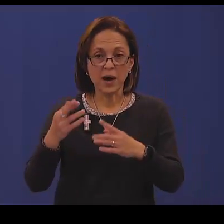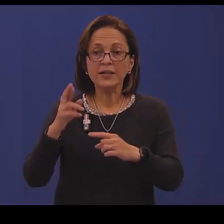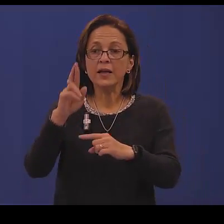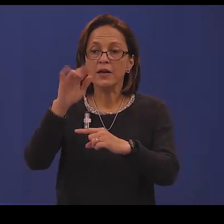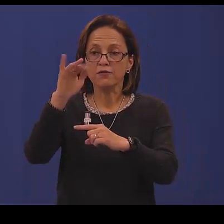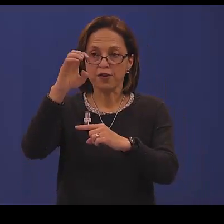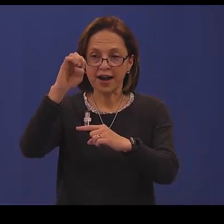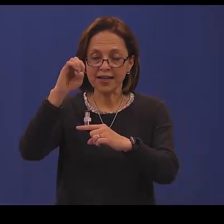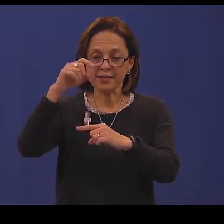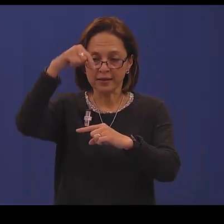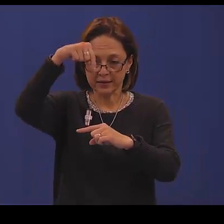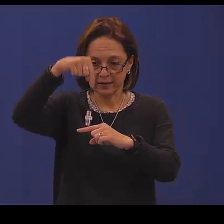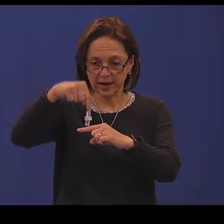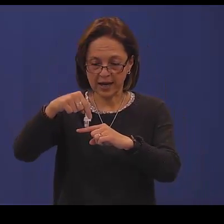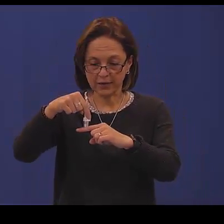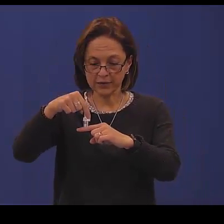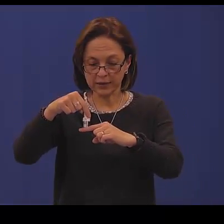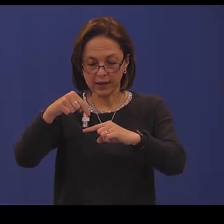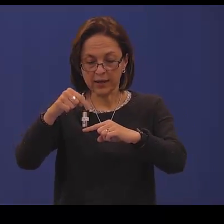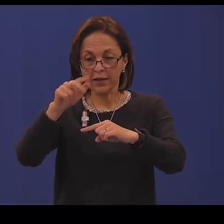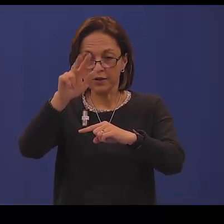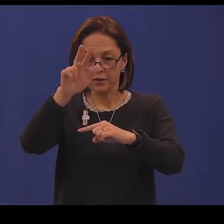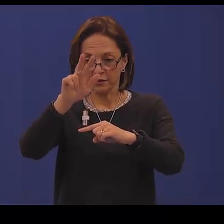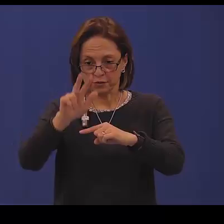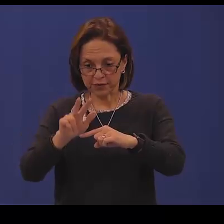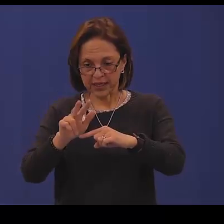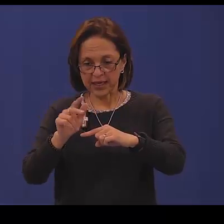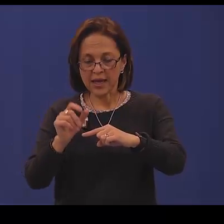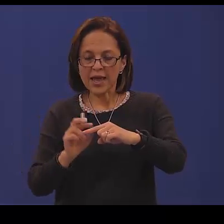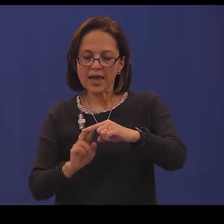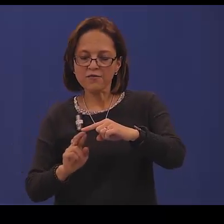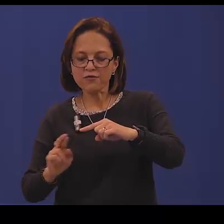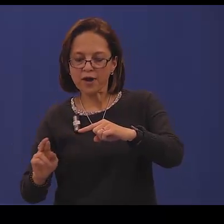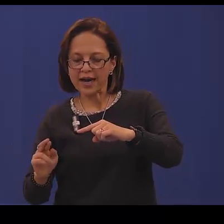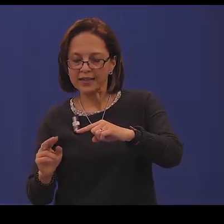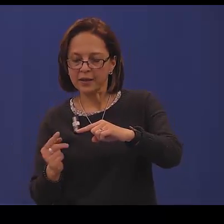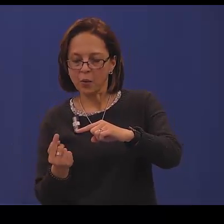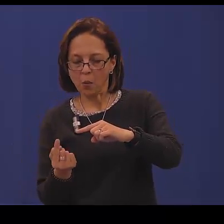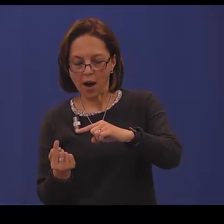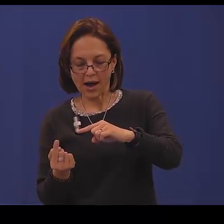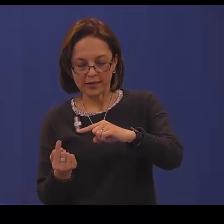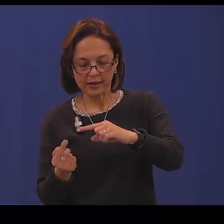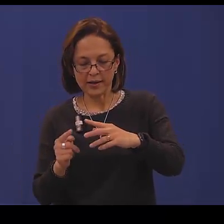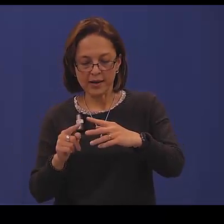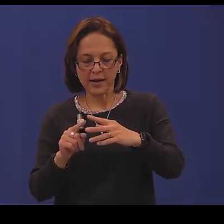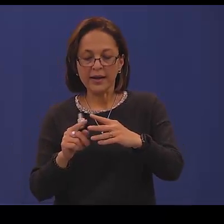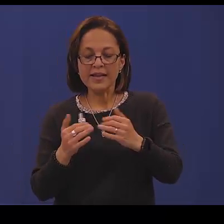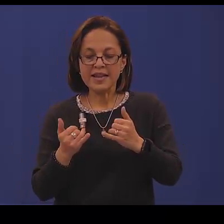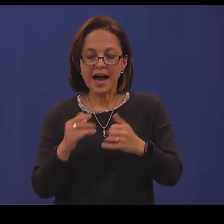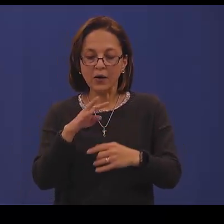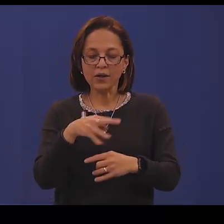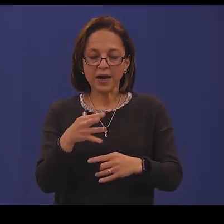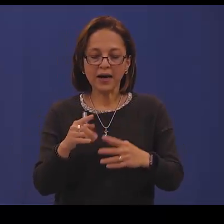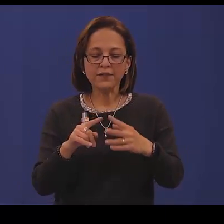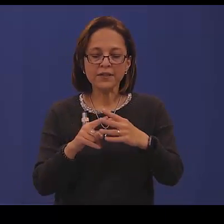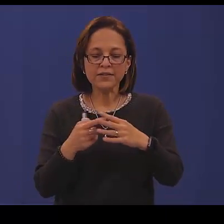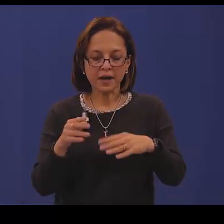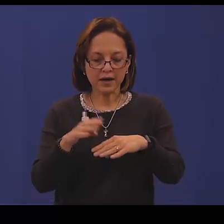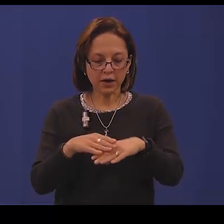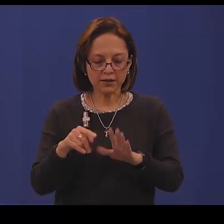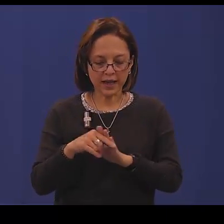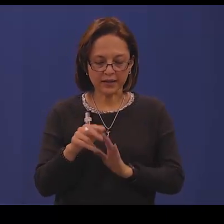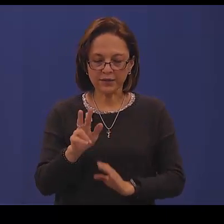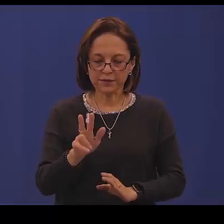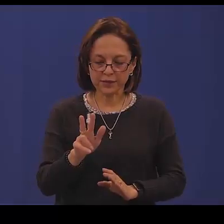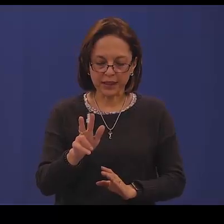Means what? Rise down 3 and write 1. Now graph